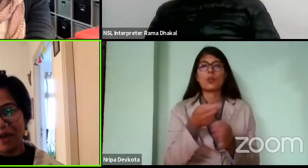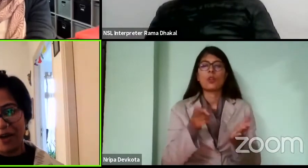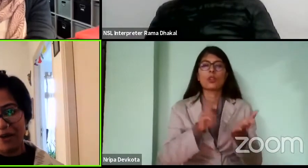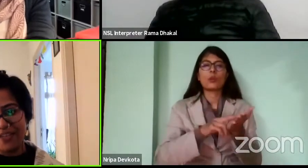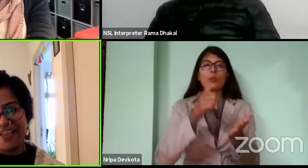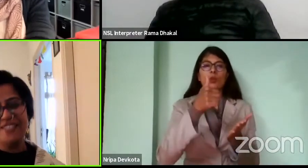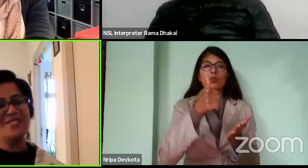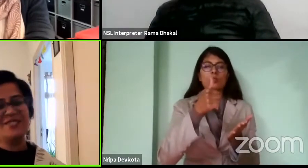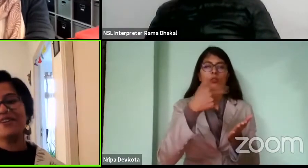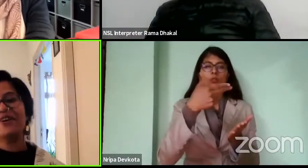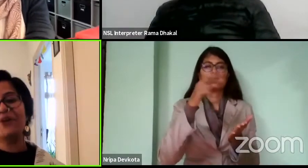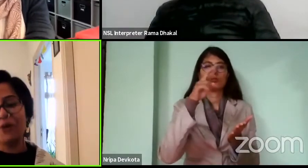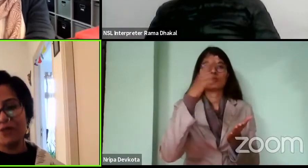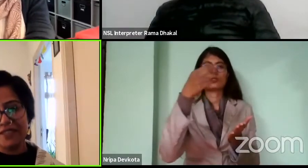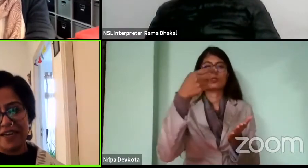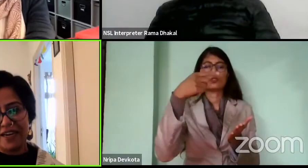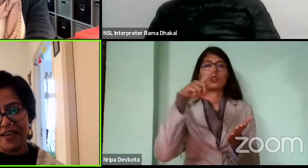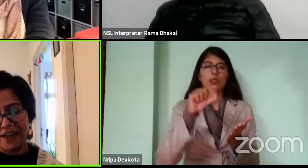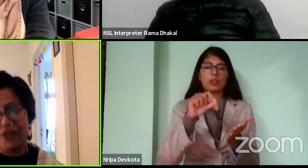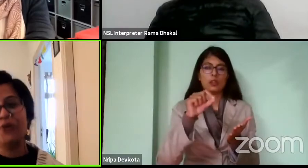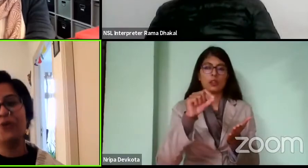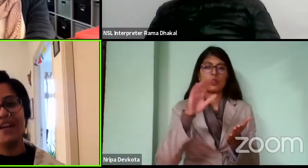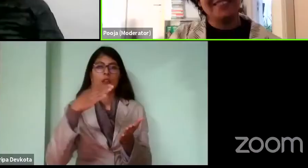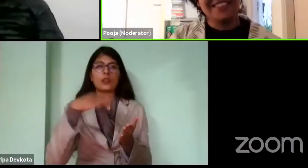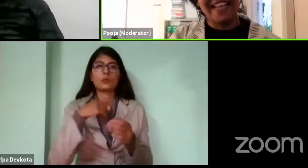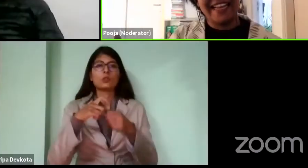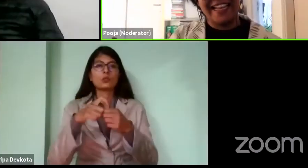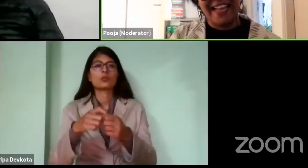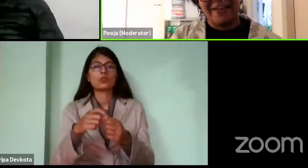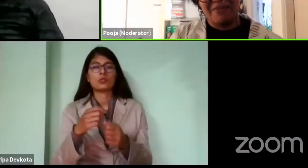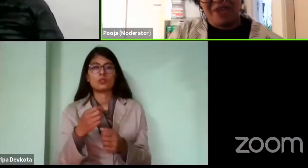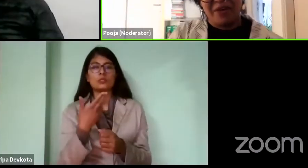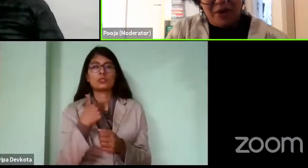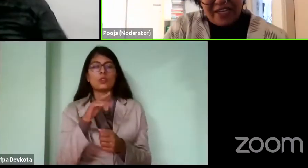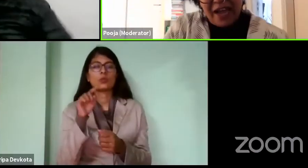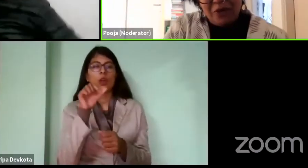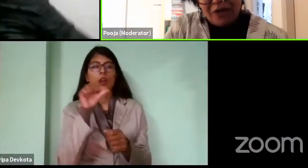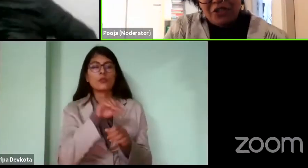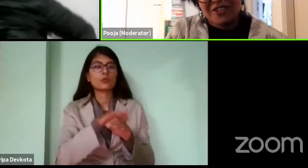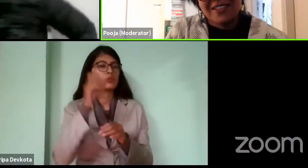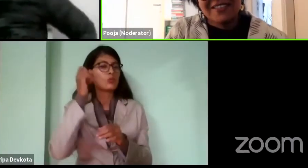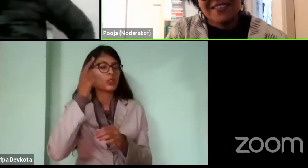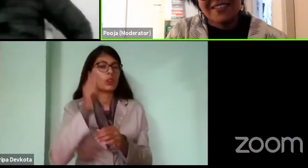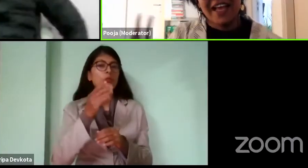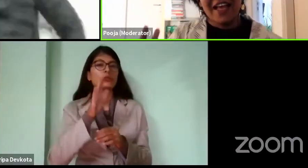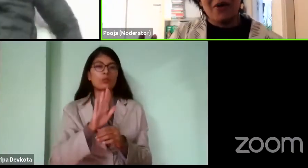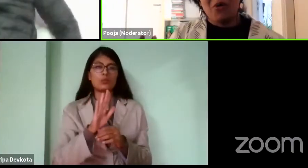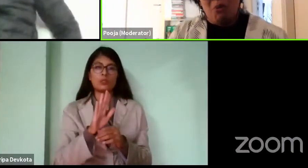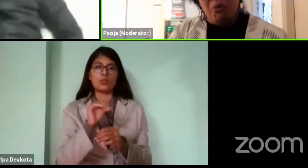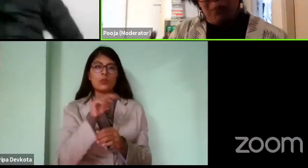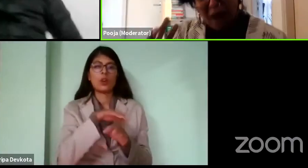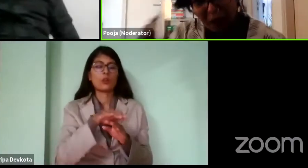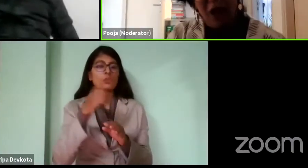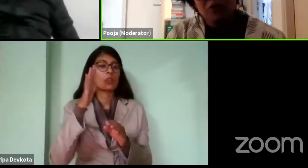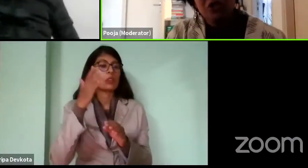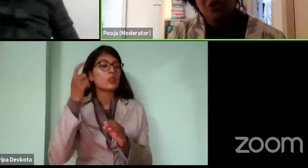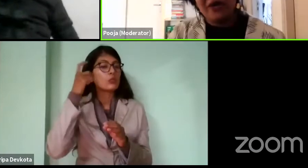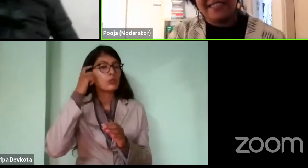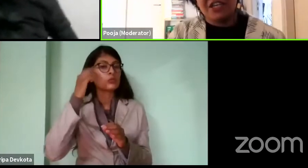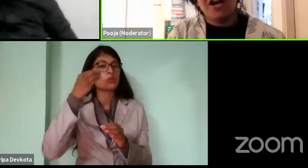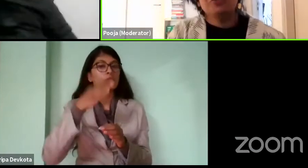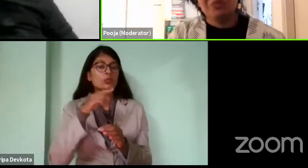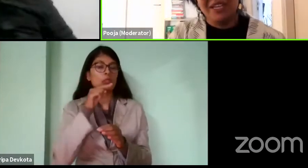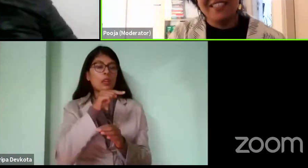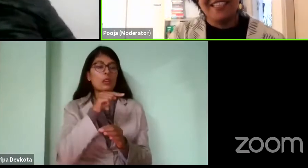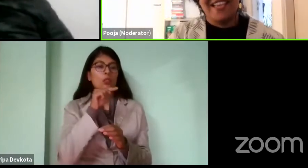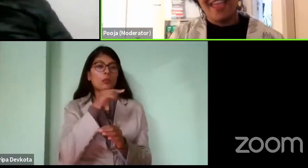talk about just her own understanding and how she thinks how would you look